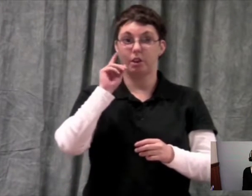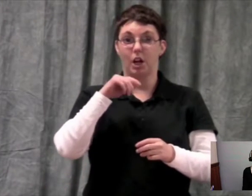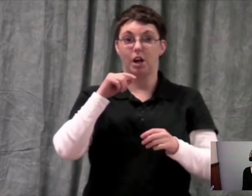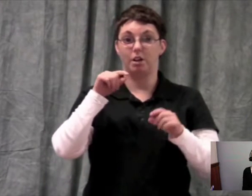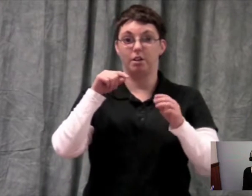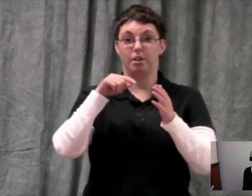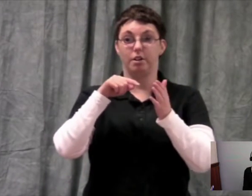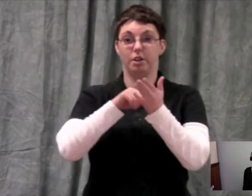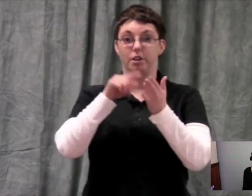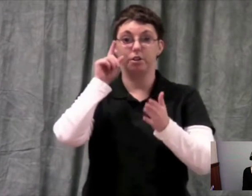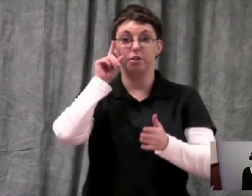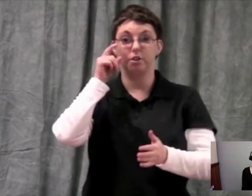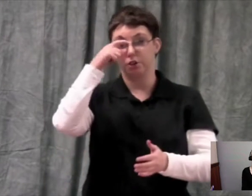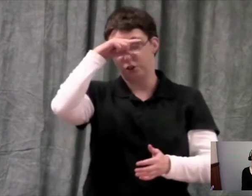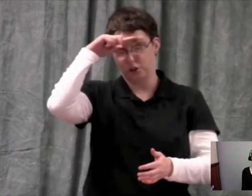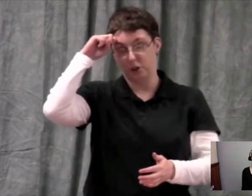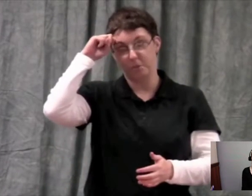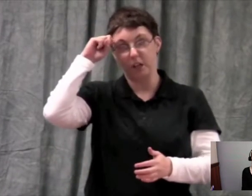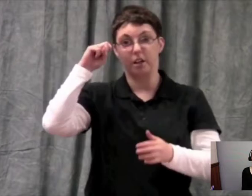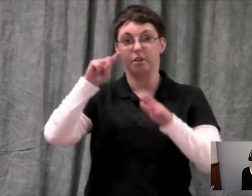So that summer, the retreat was going on,